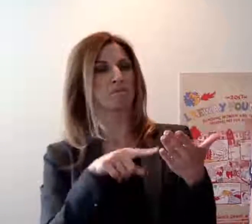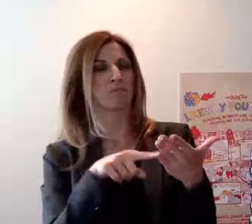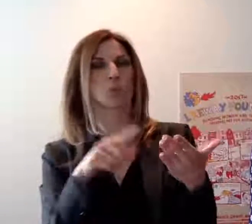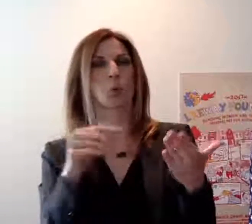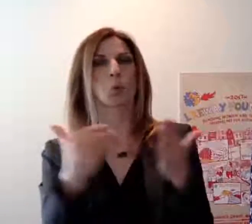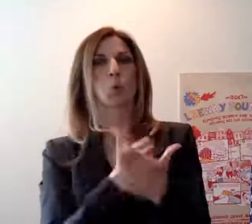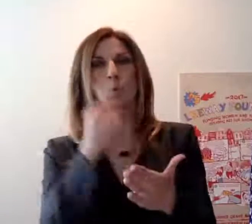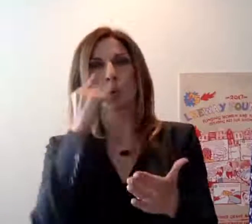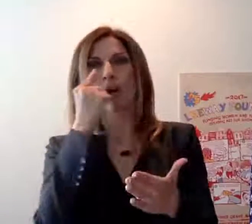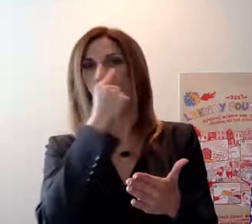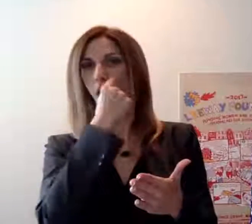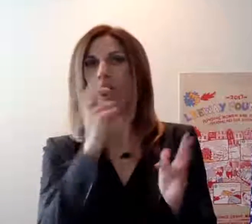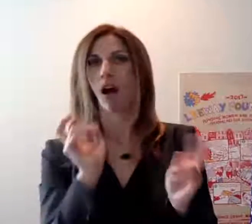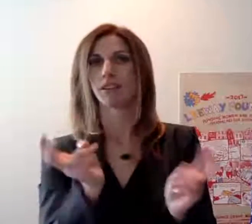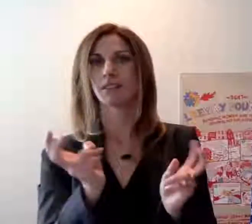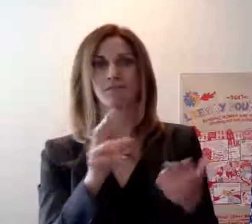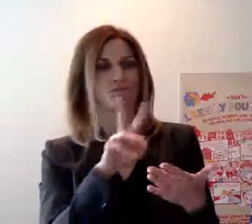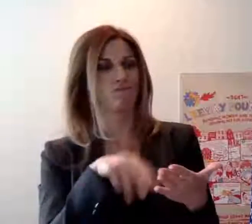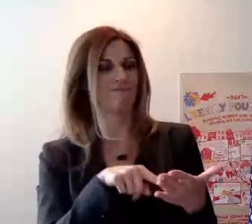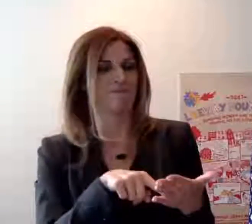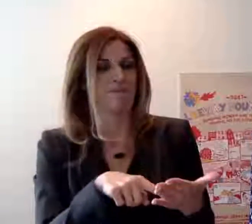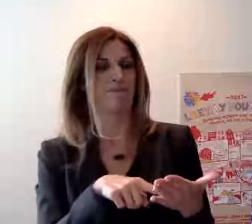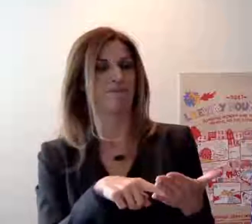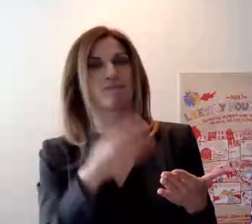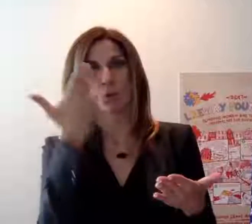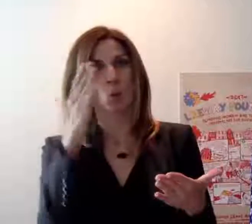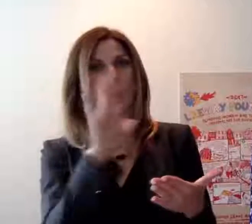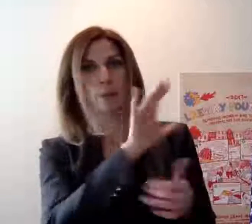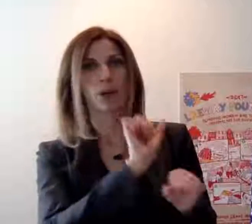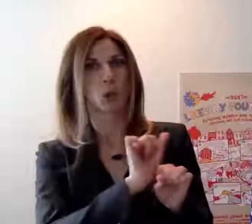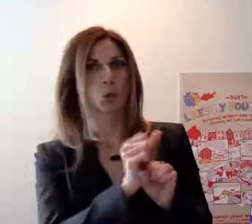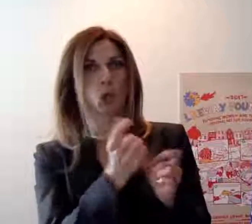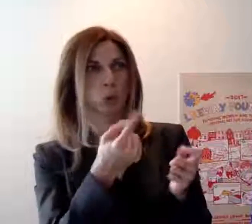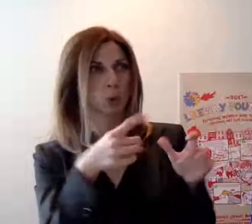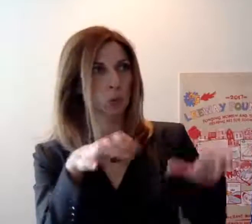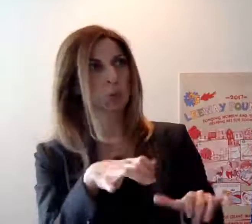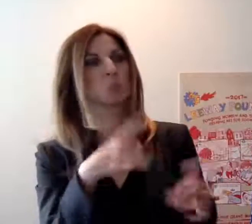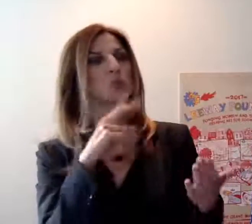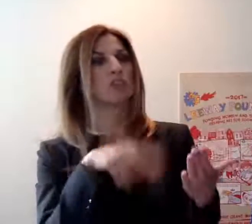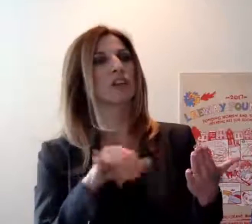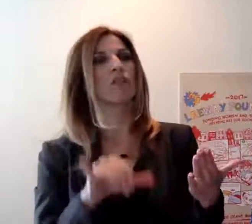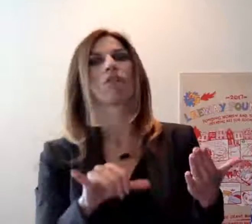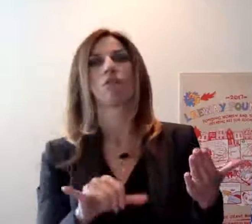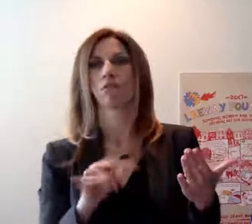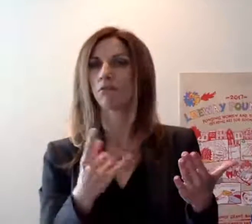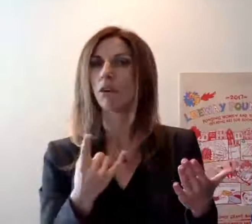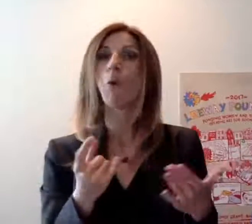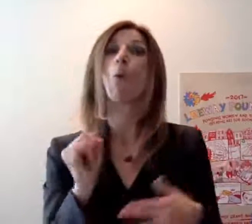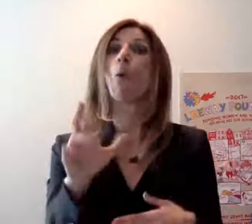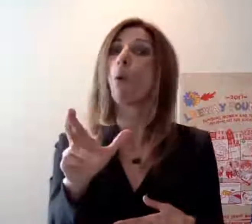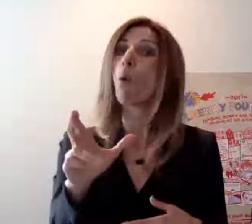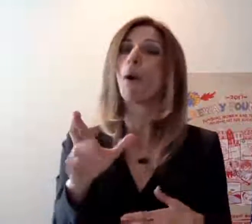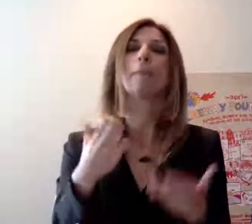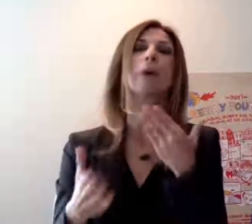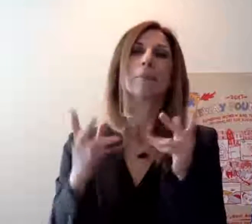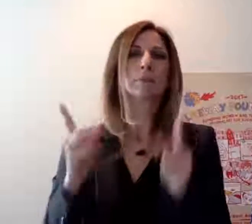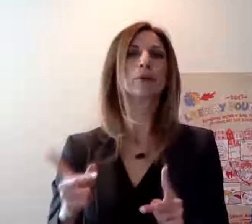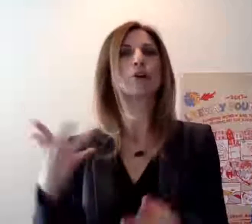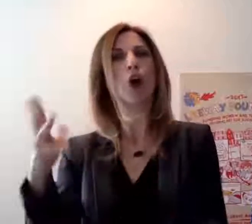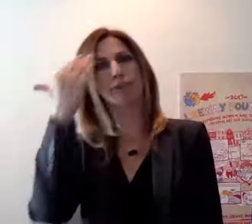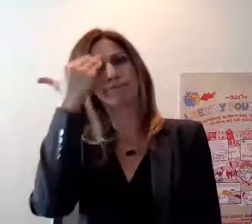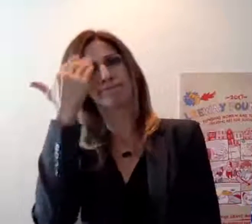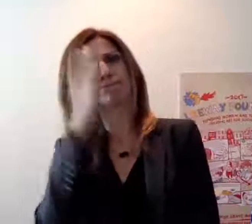fresh eyes that the panel will of not knowing a lot about the work that you do. Or it can be someone that knows what you do, but just